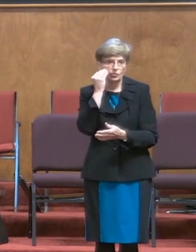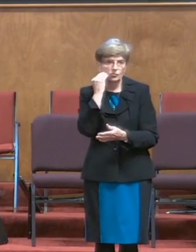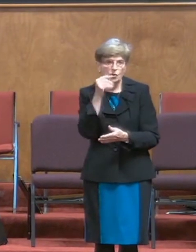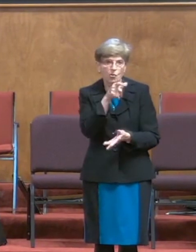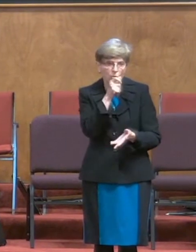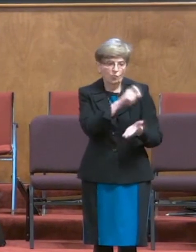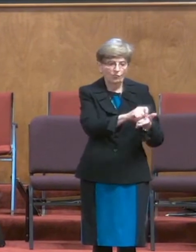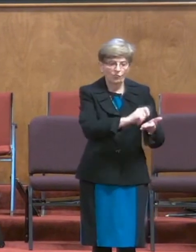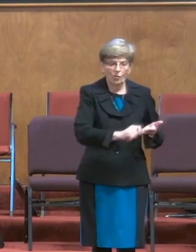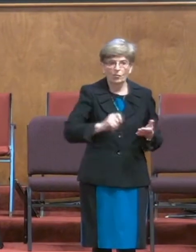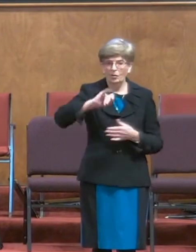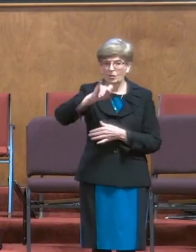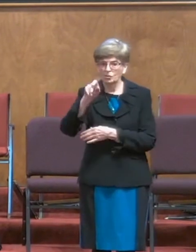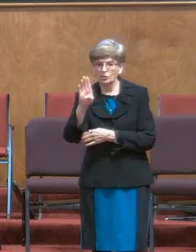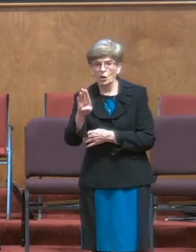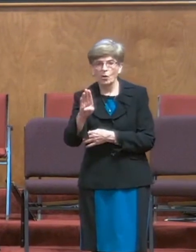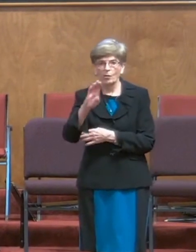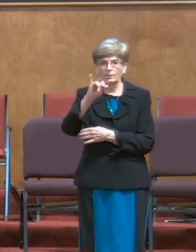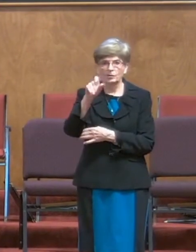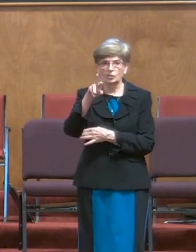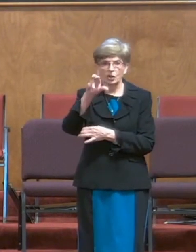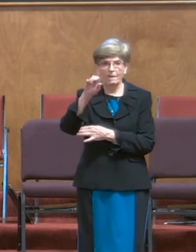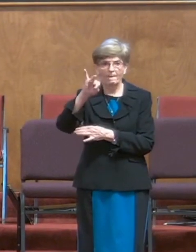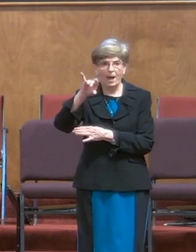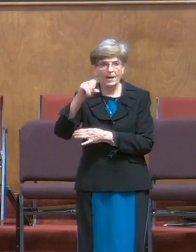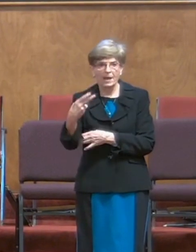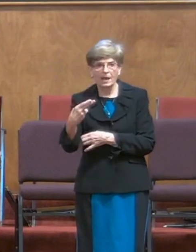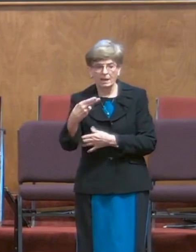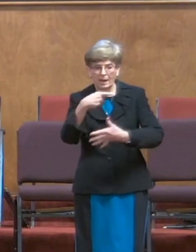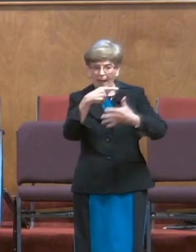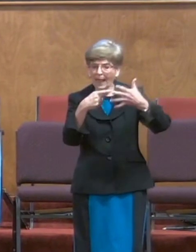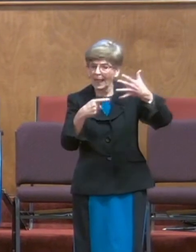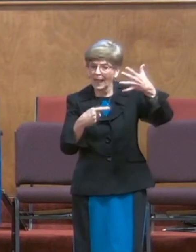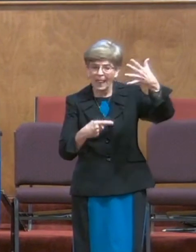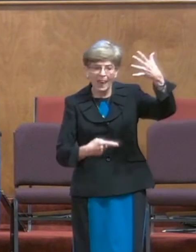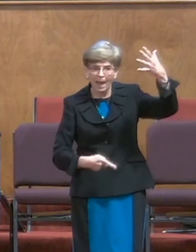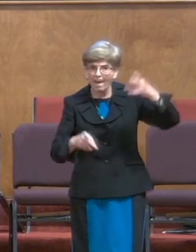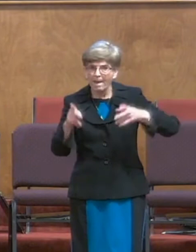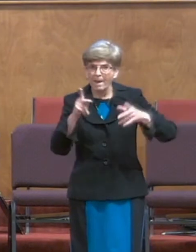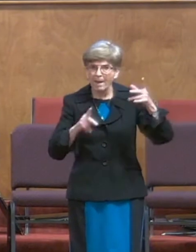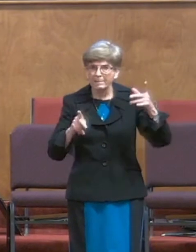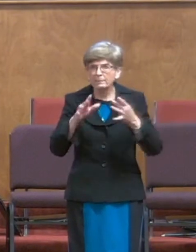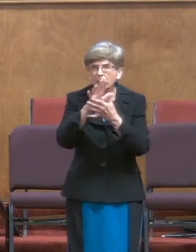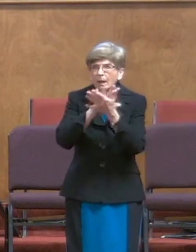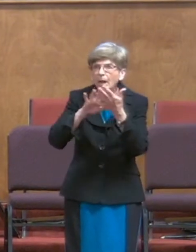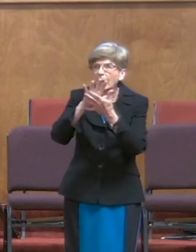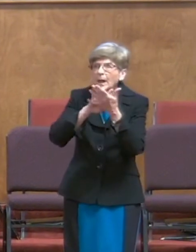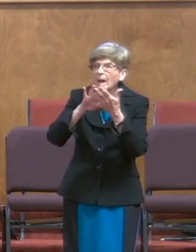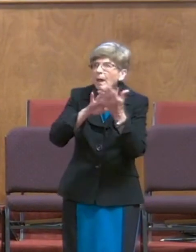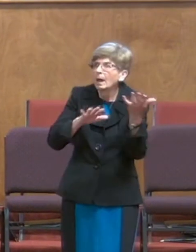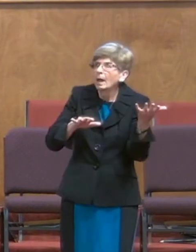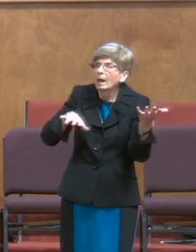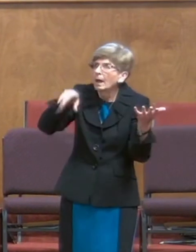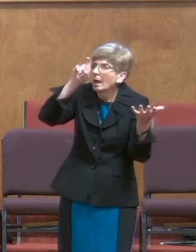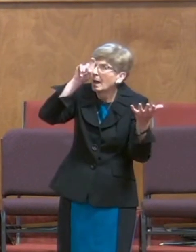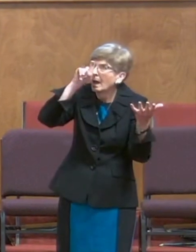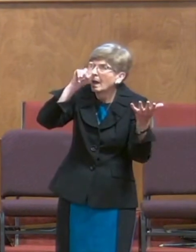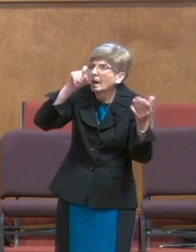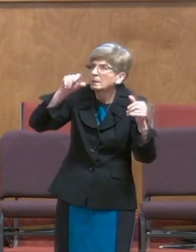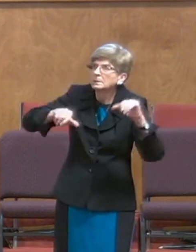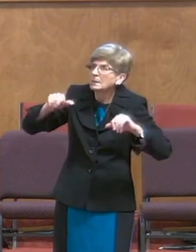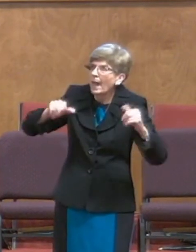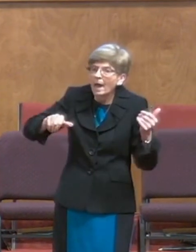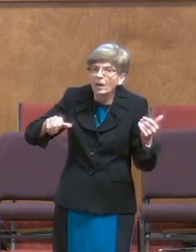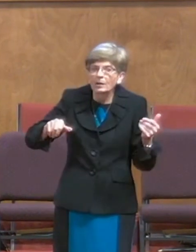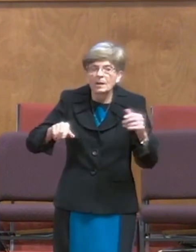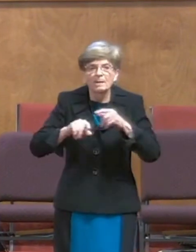about. Or Job or Jeremiah. These are people who have asked questions and expressed doubt, but they've